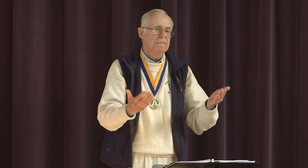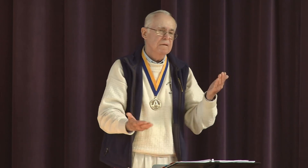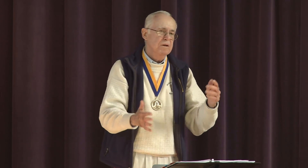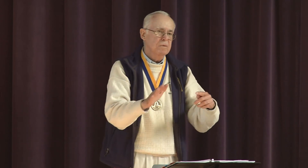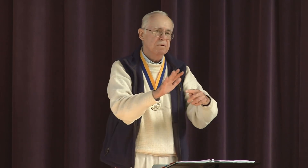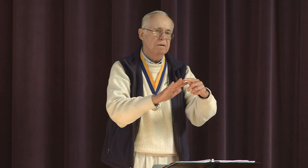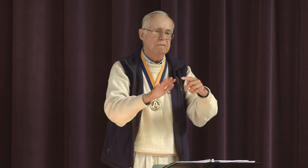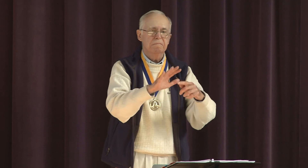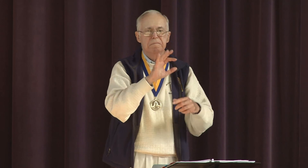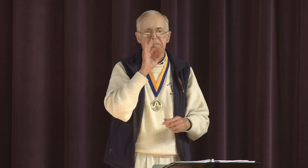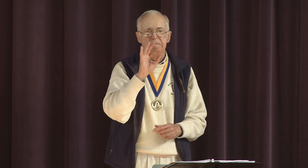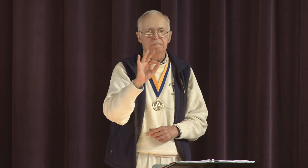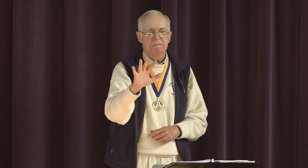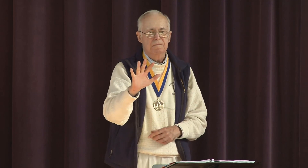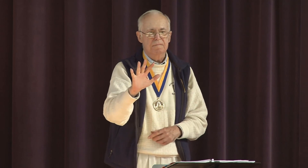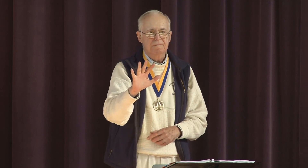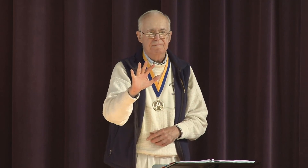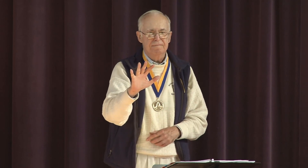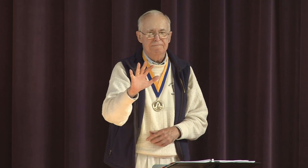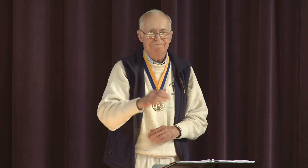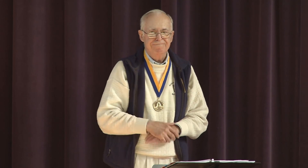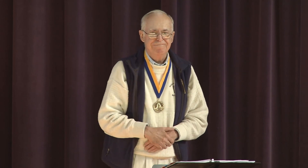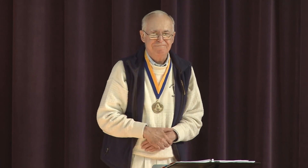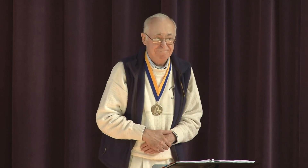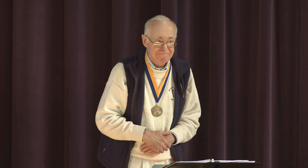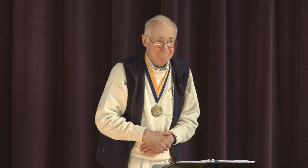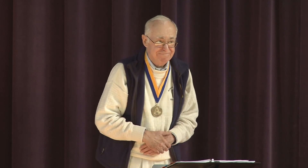If he were still alive today, he would be about 95 years old.